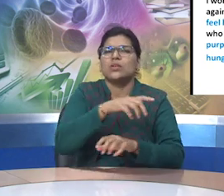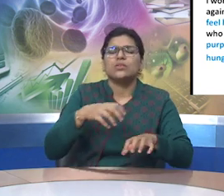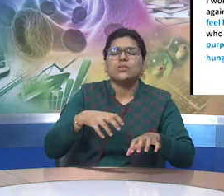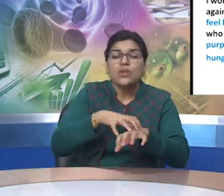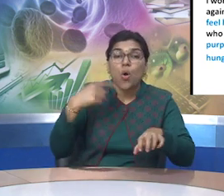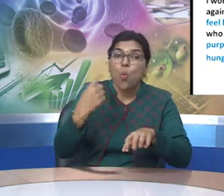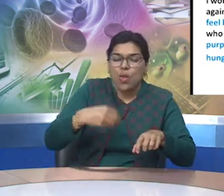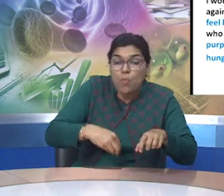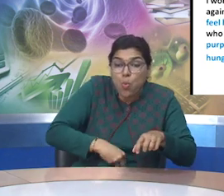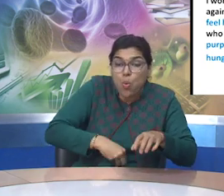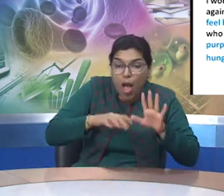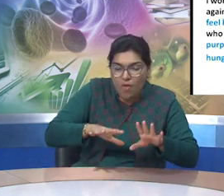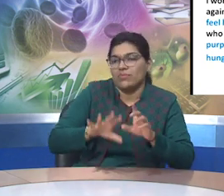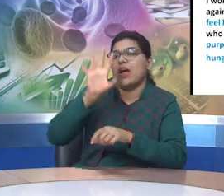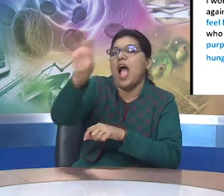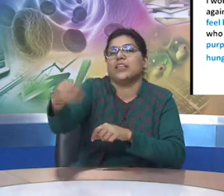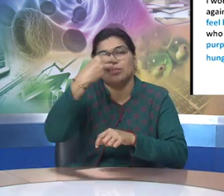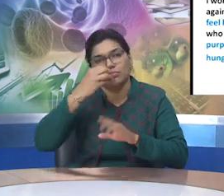who kill one another